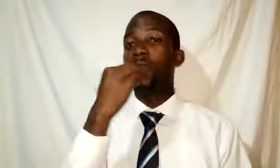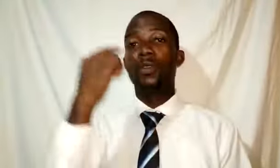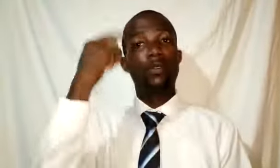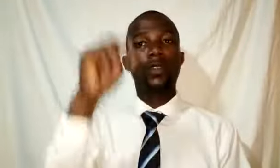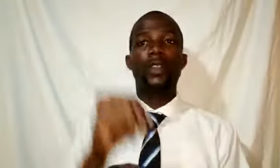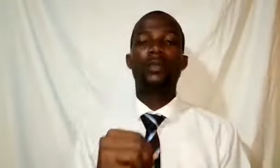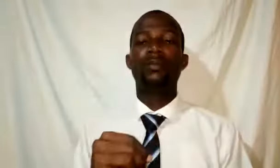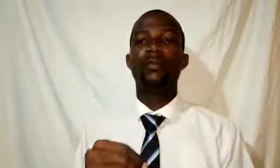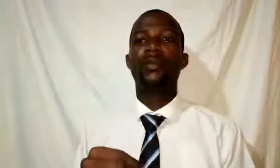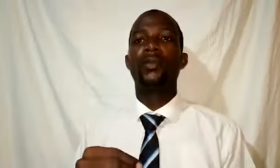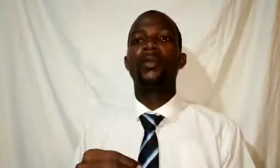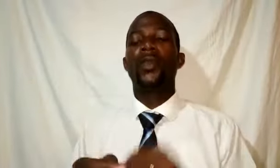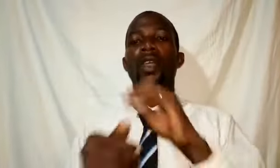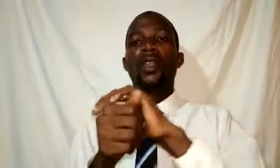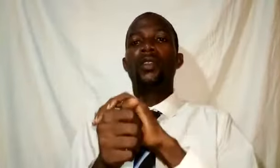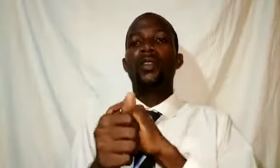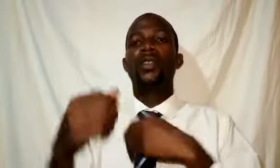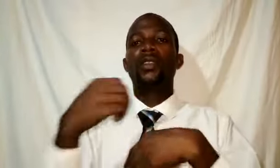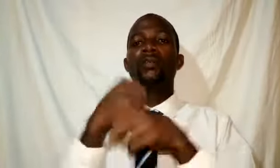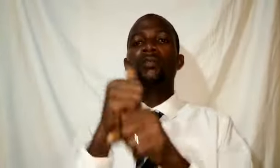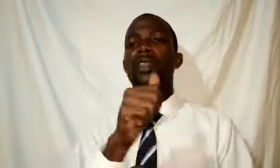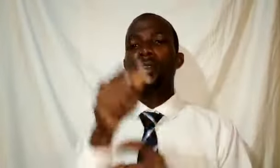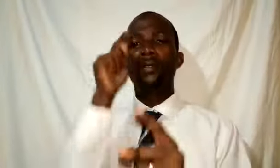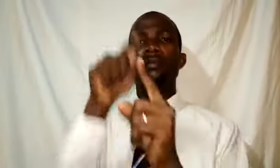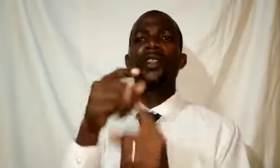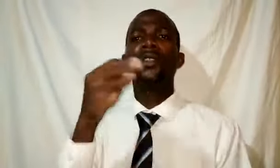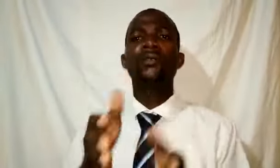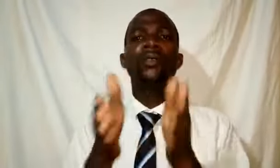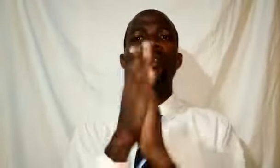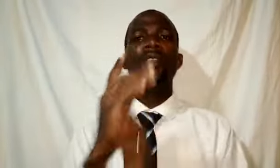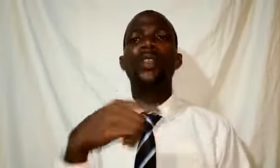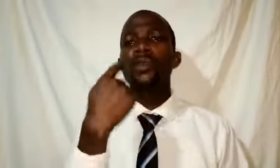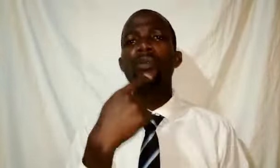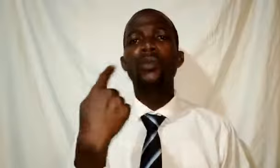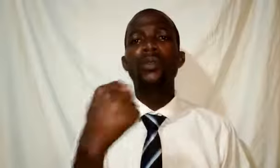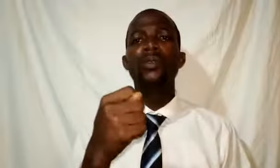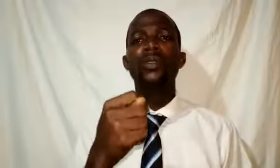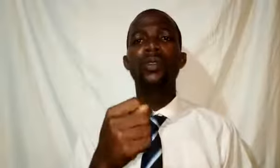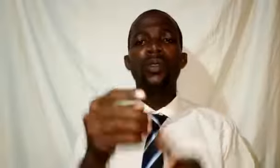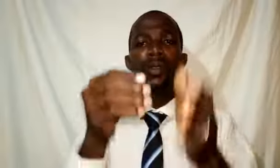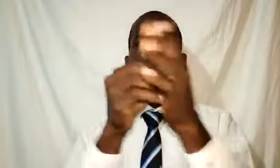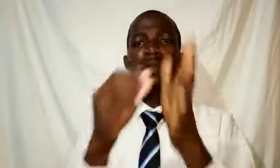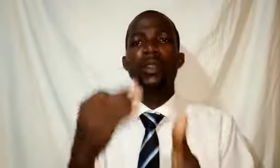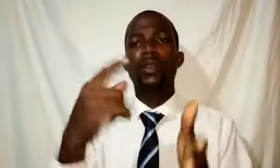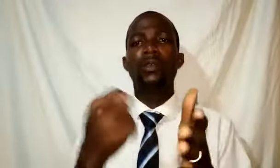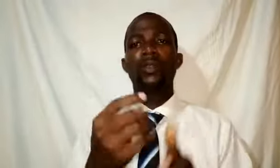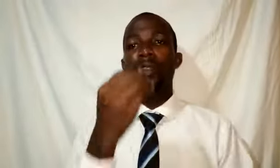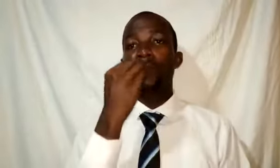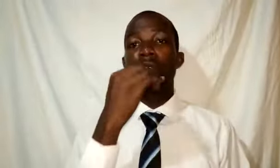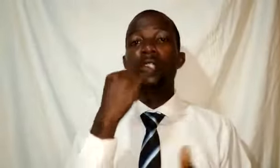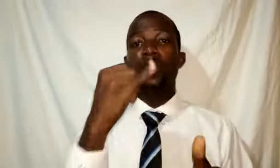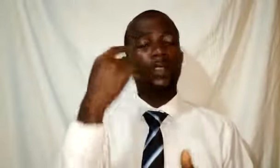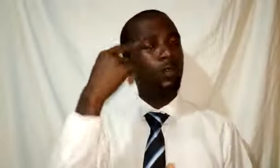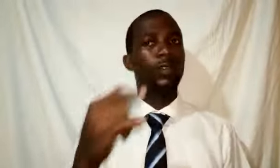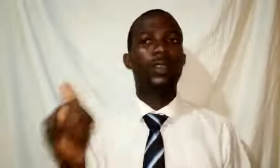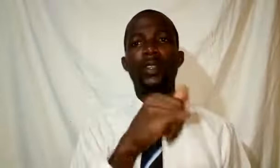tortoise made a point of asking who the food was for. Well, the food is for all